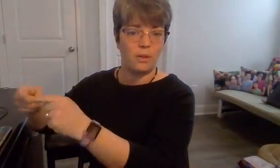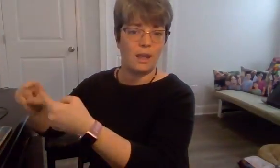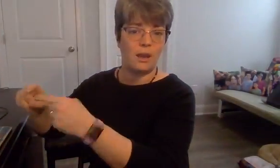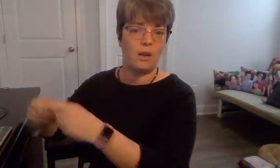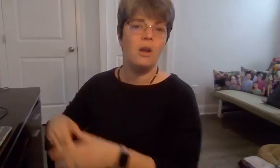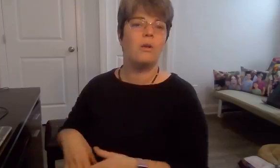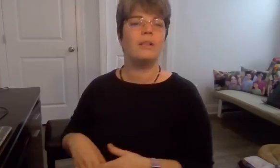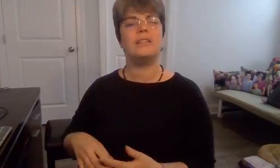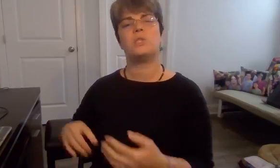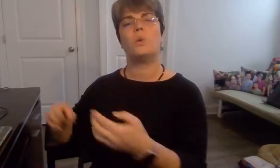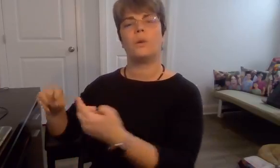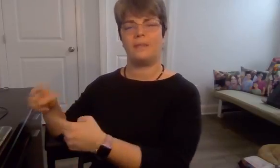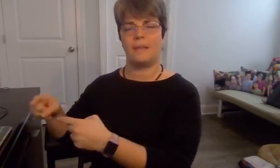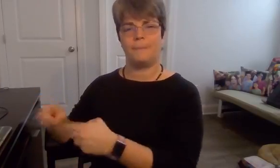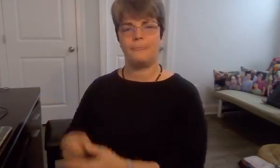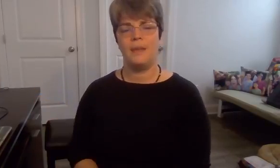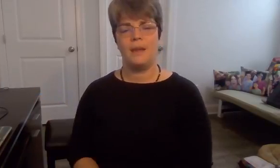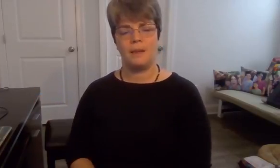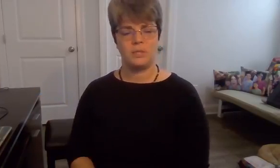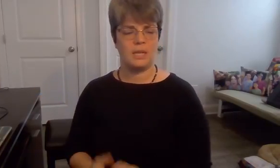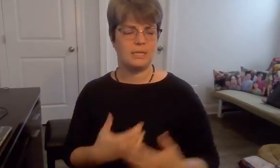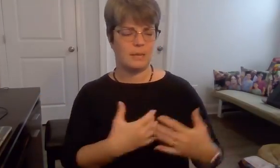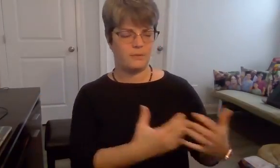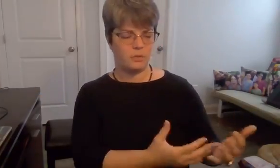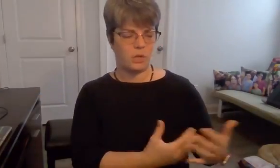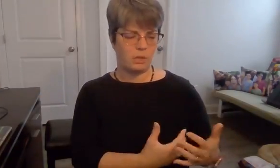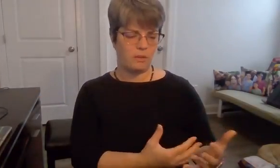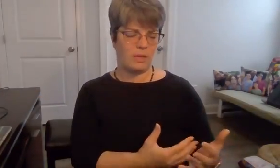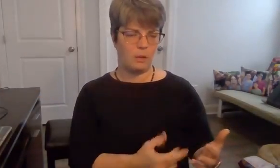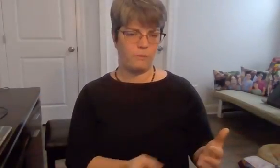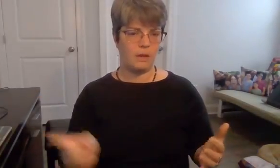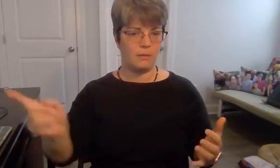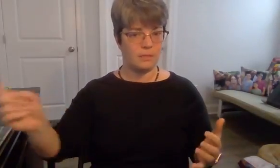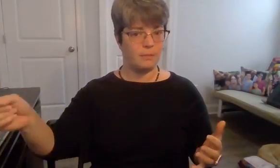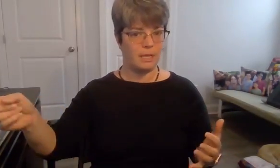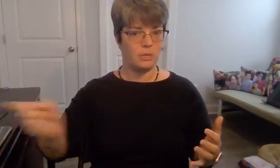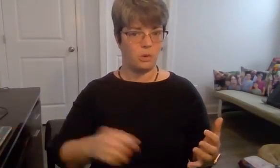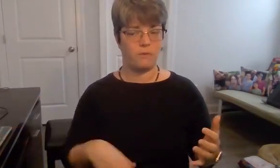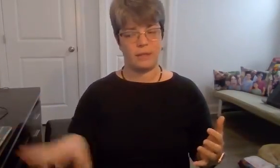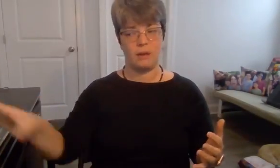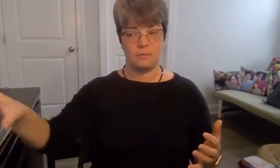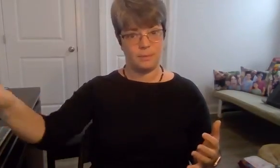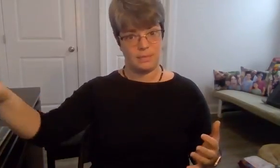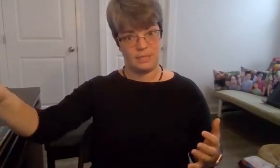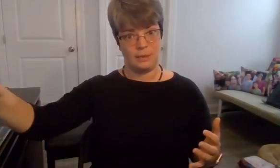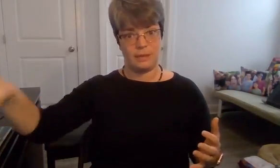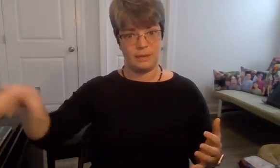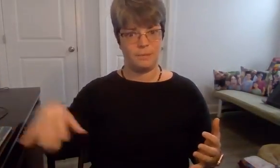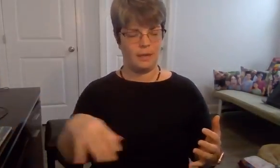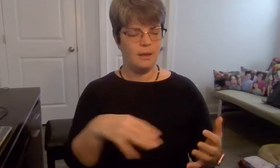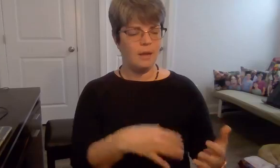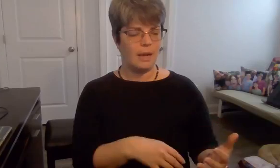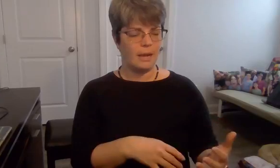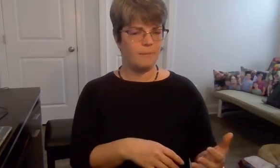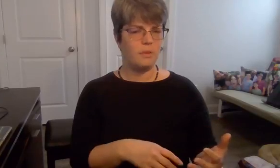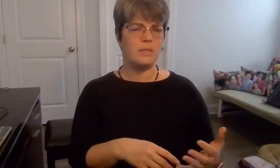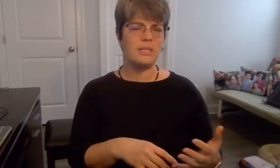got hurt, or at least toward them. Because a lot of times if you're talking with a kid over here and somebody gets hurt over there, somebody's dealing with it, but you can say,